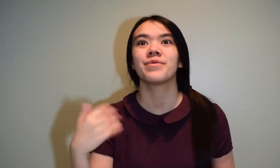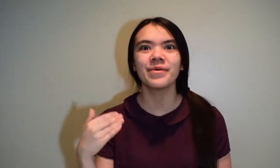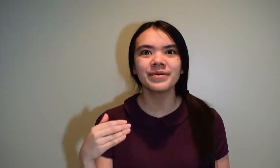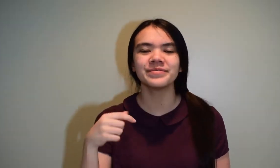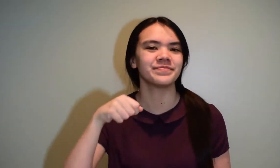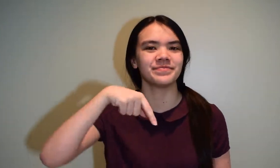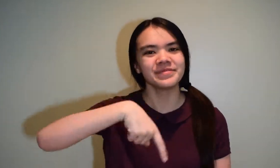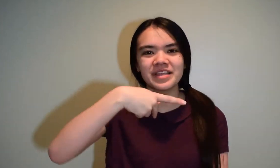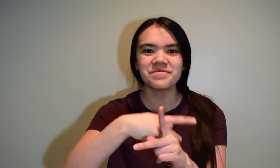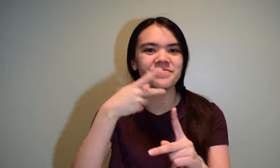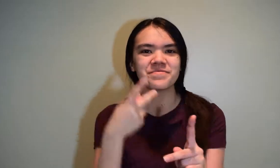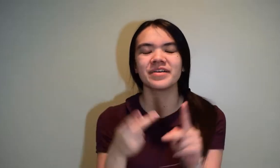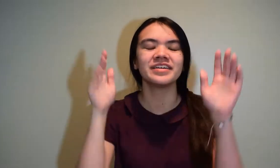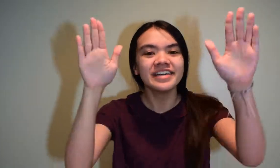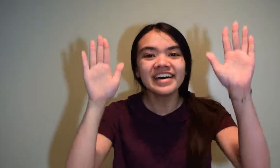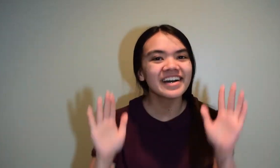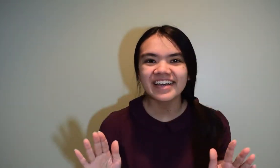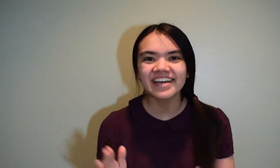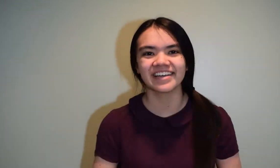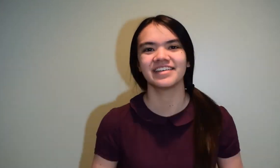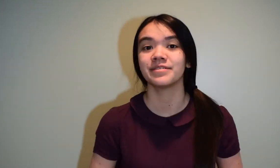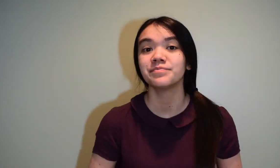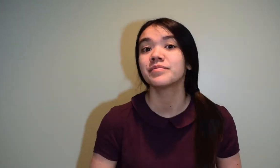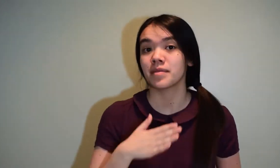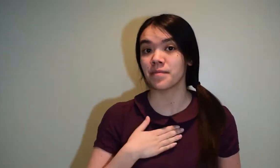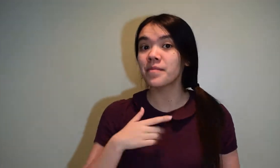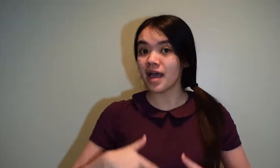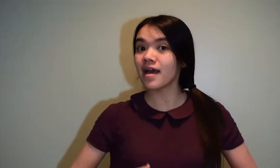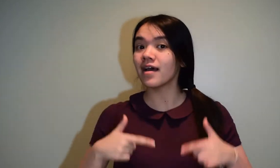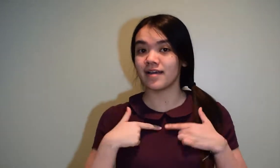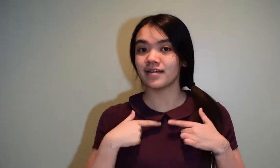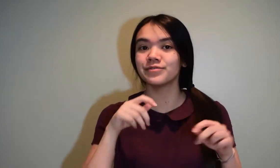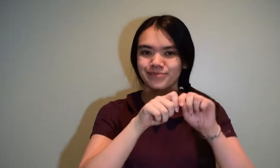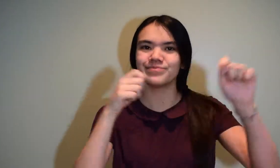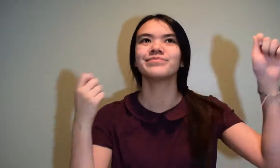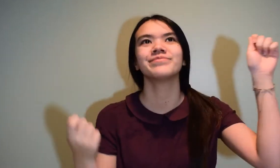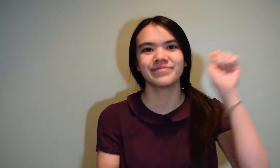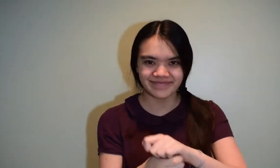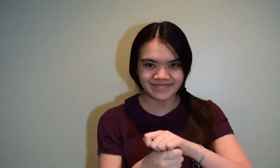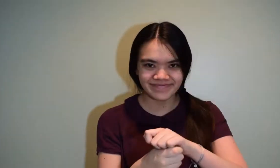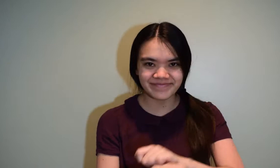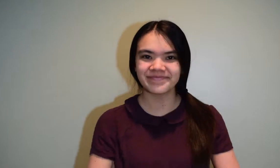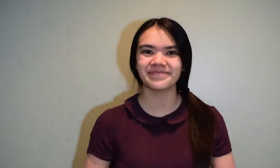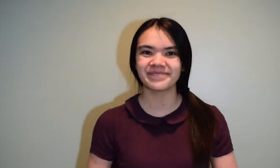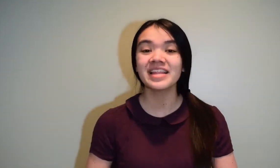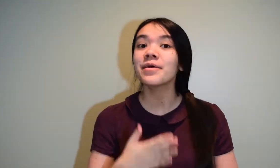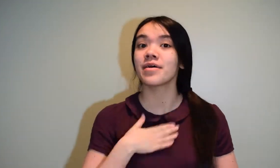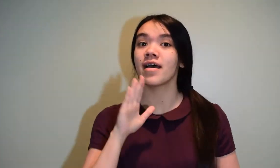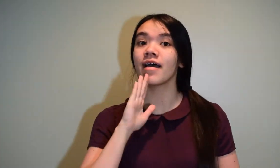Wow, this product is amazing! It truly changed my life for the better. I never